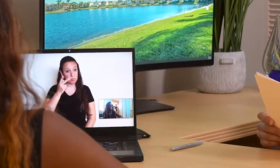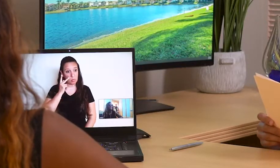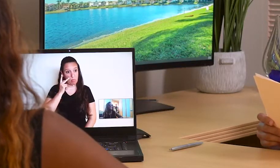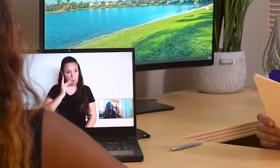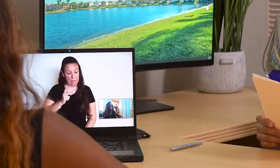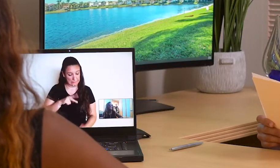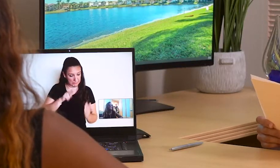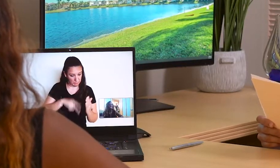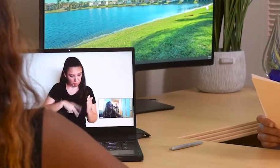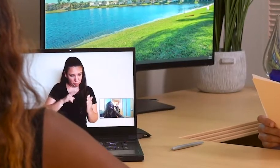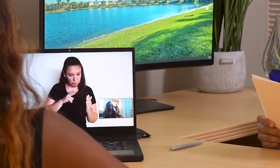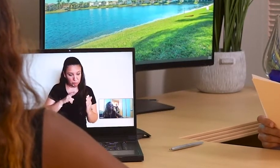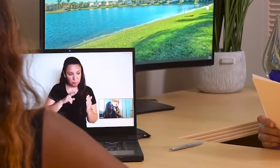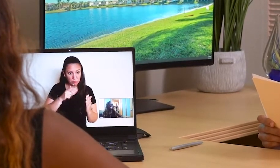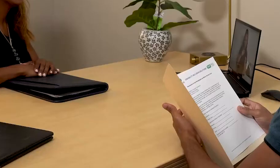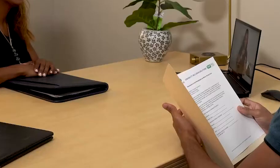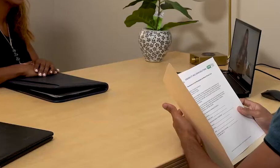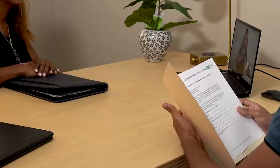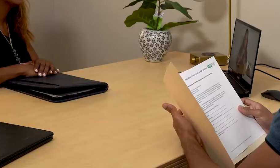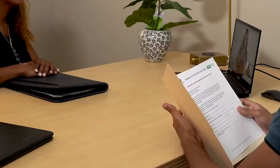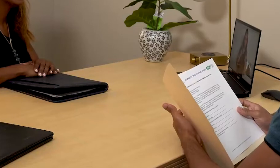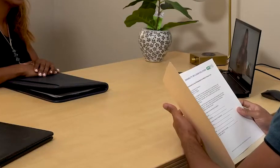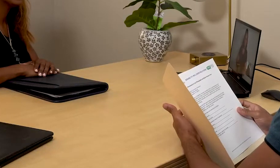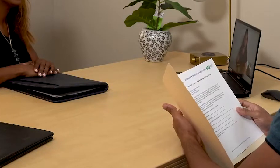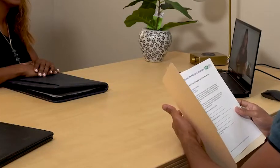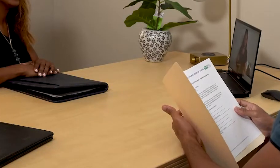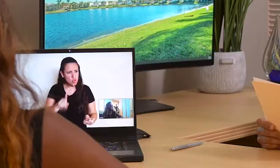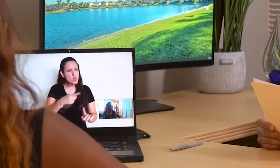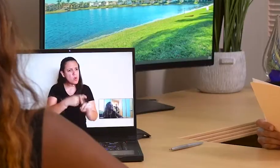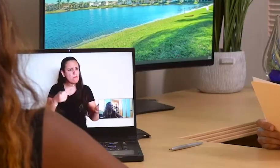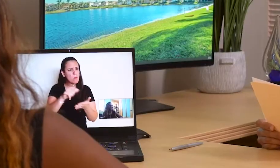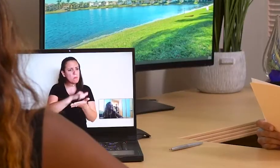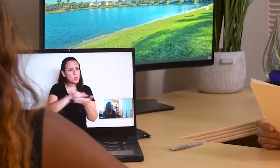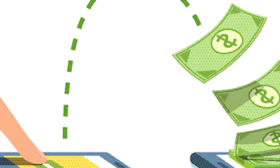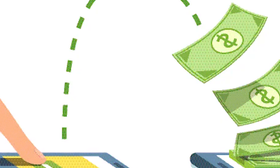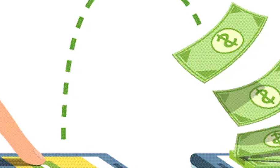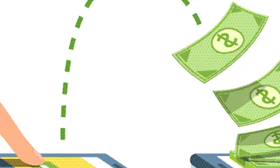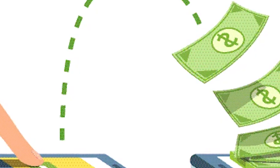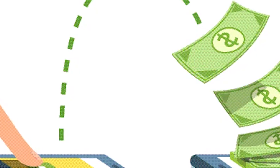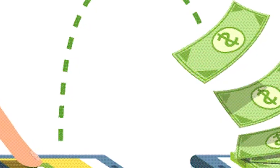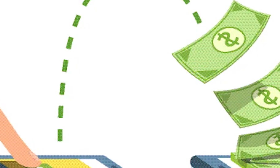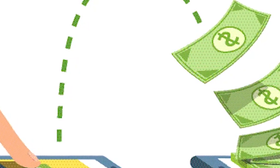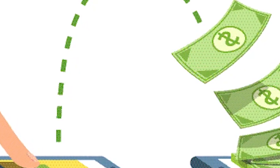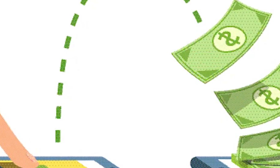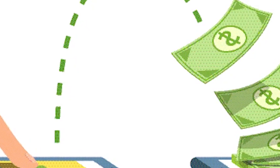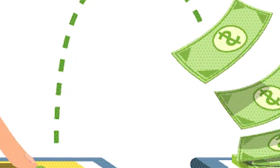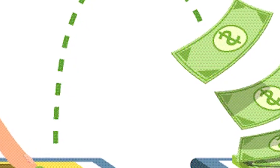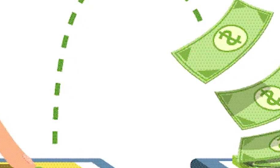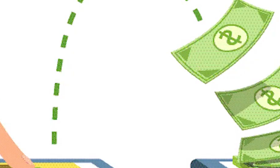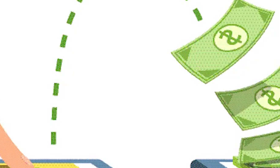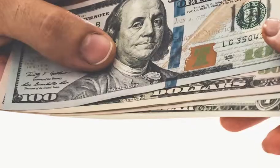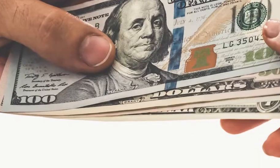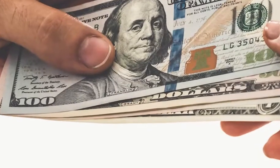for high-stakes interactions, such as interviews, when those conversations are handled virtually. Both community-based interpreting